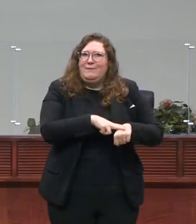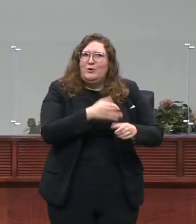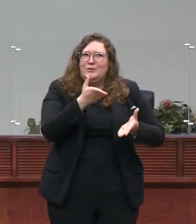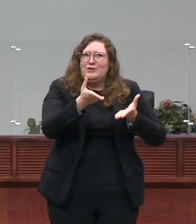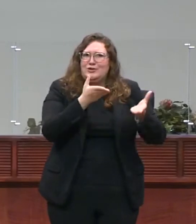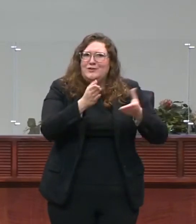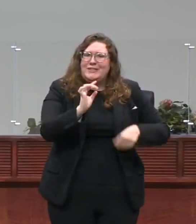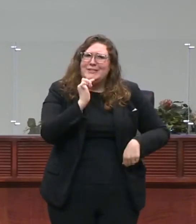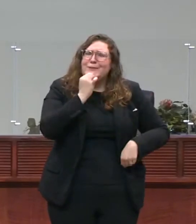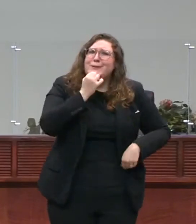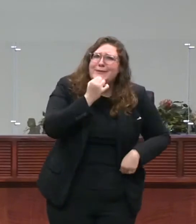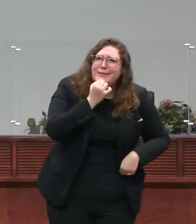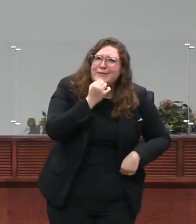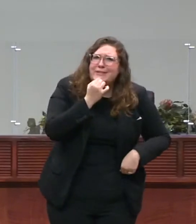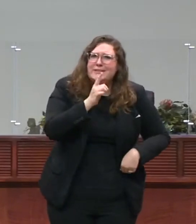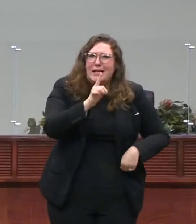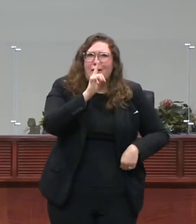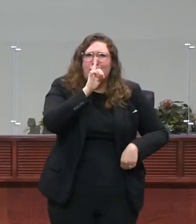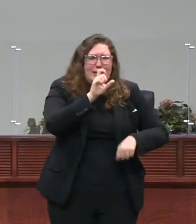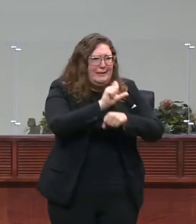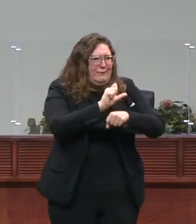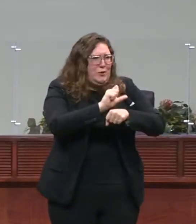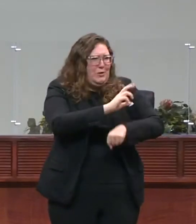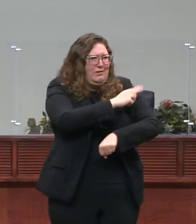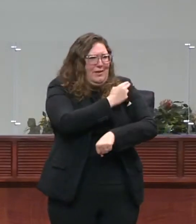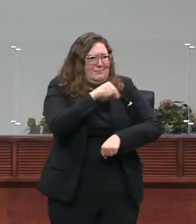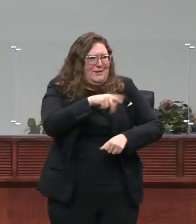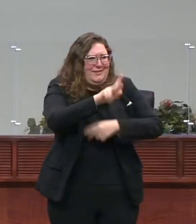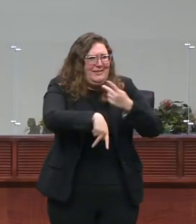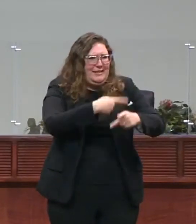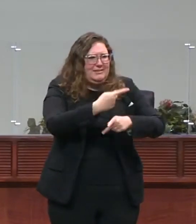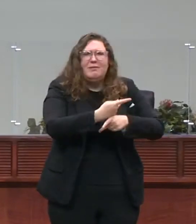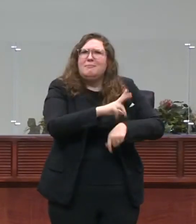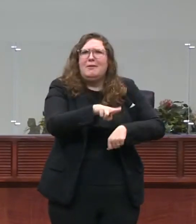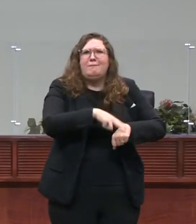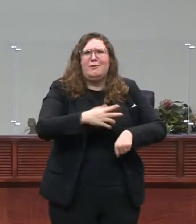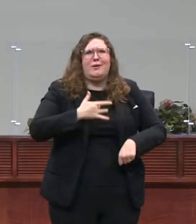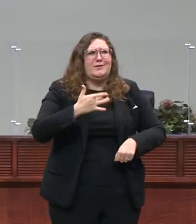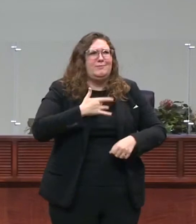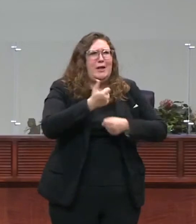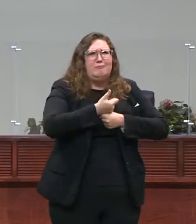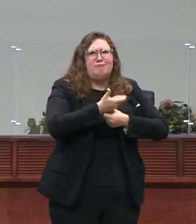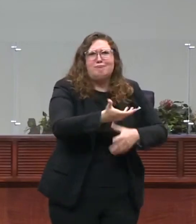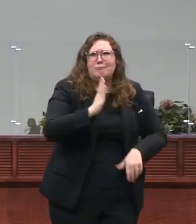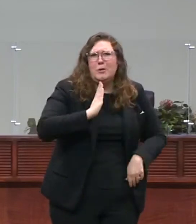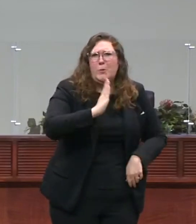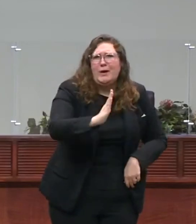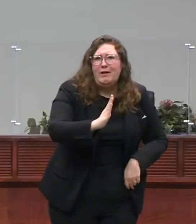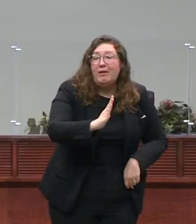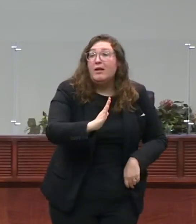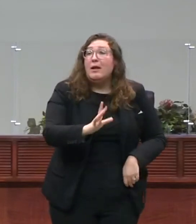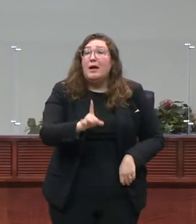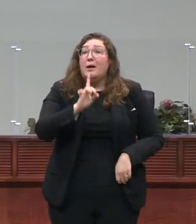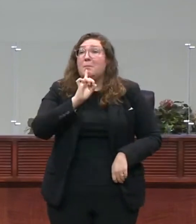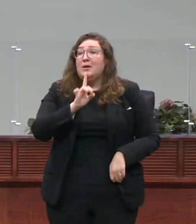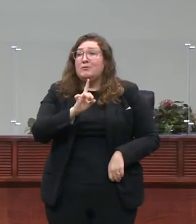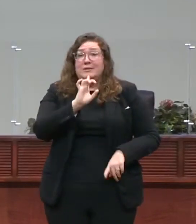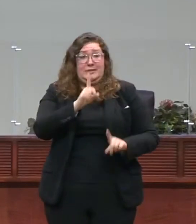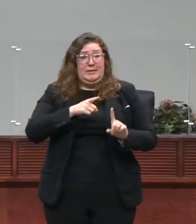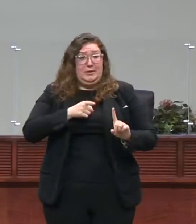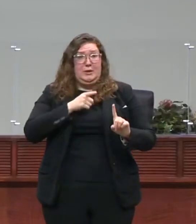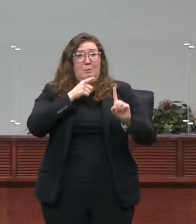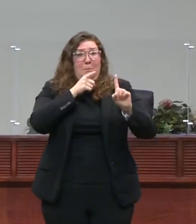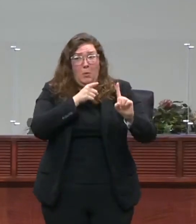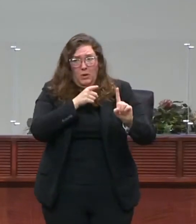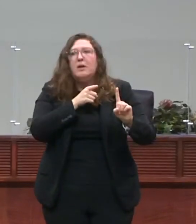draining for anyone who experiences this type of work. And the fact it is that although they have said that